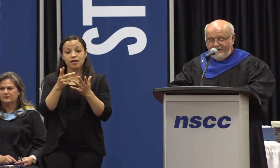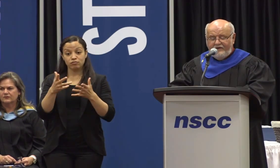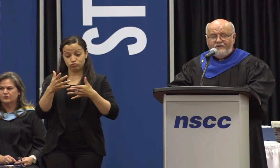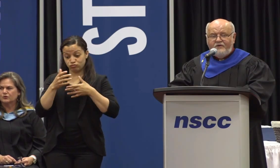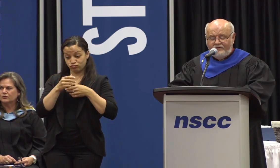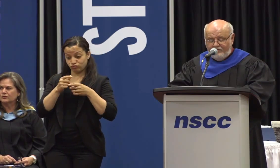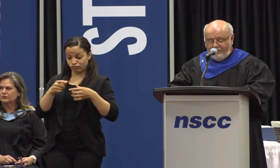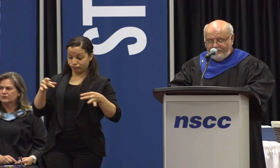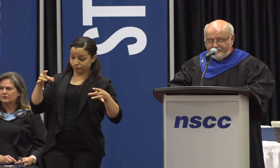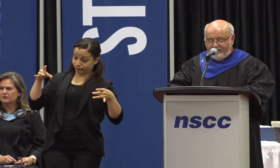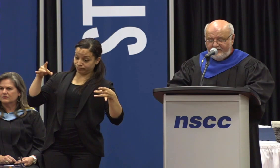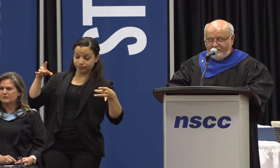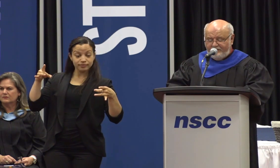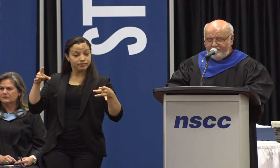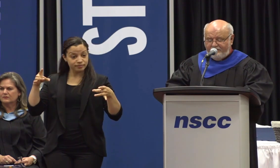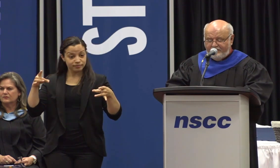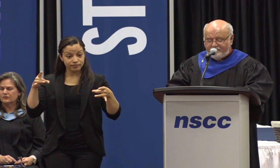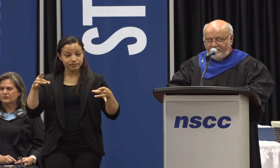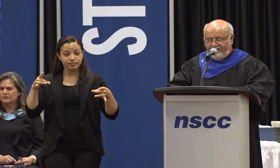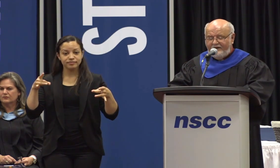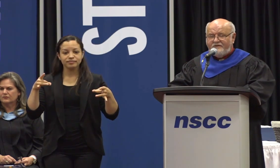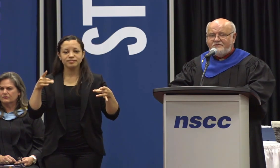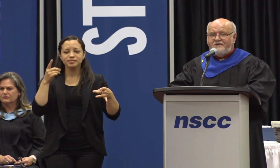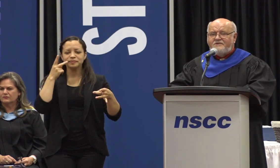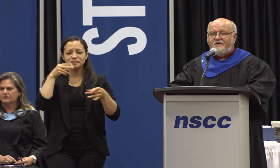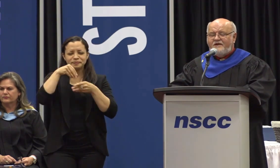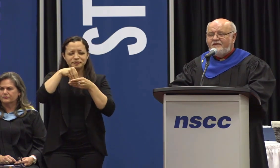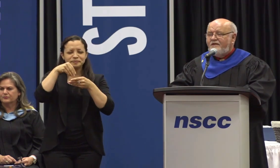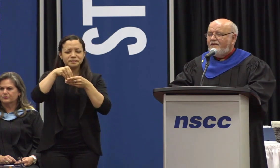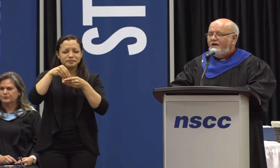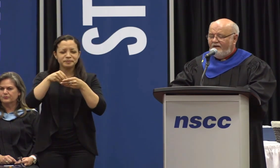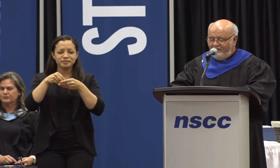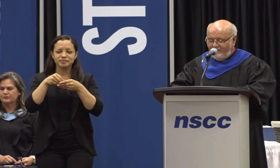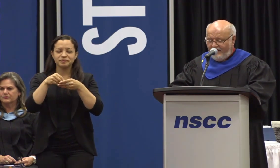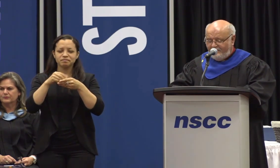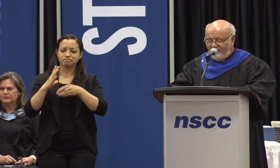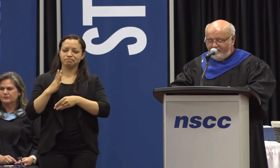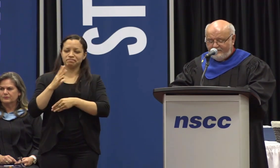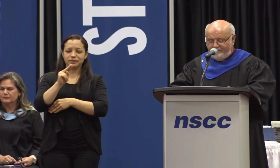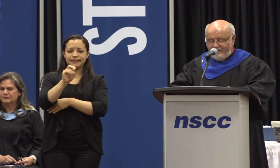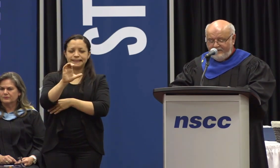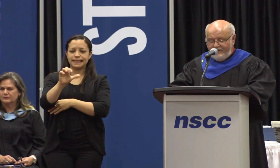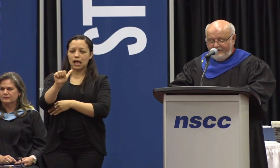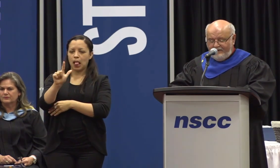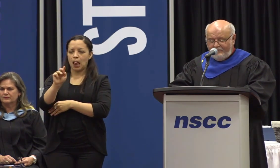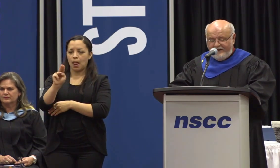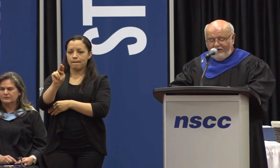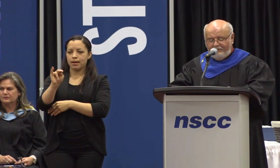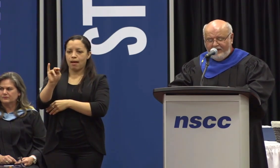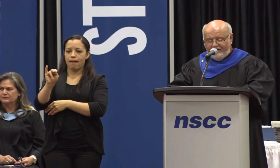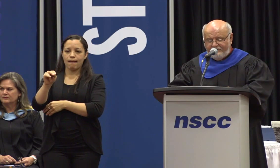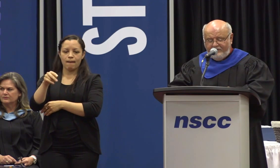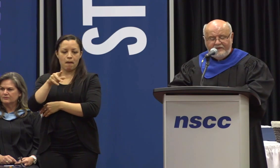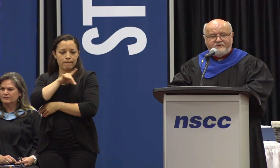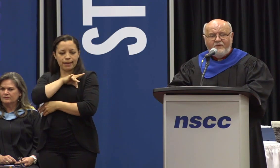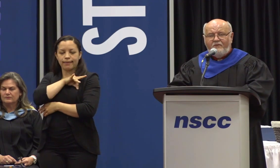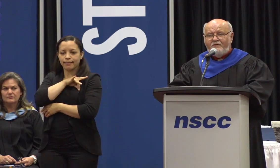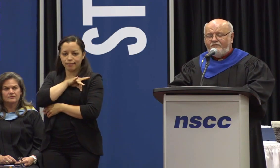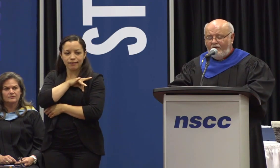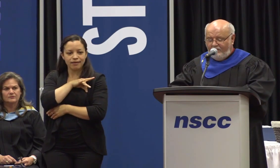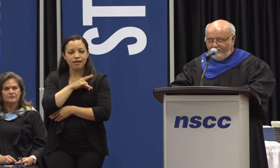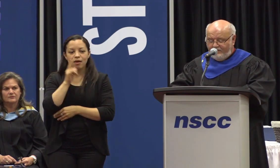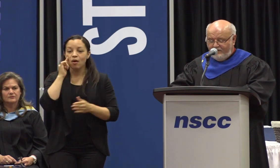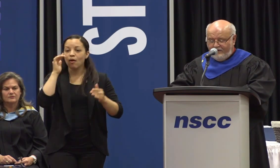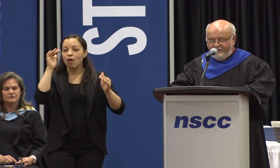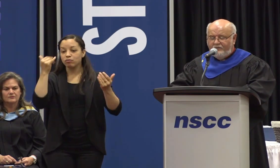today, you were presented with your official NSCC alumni pin. We hope that from this